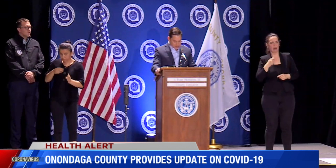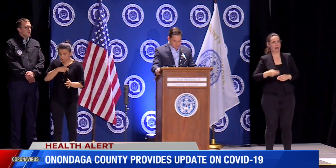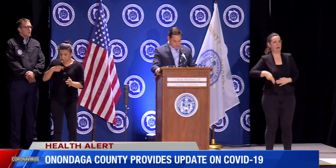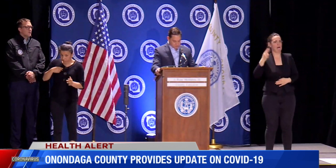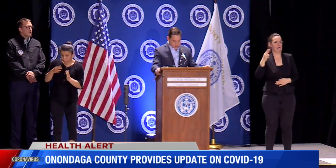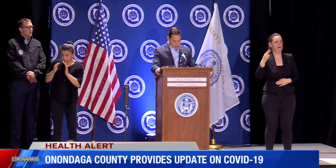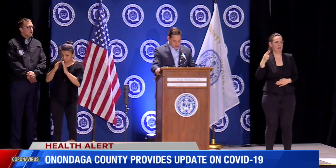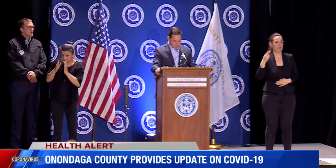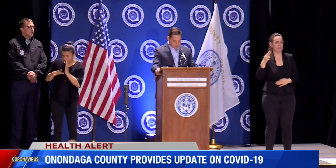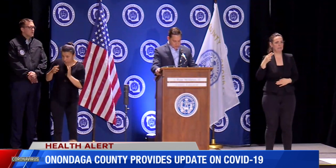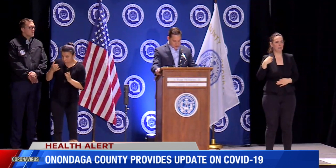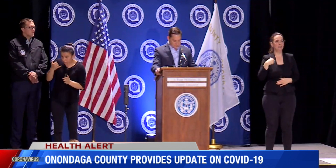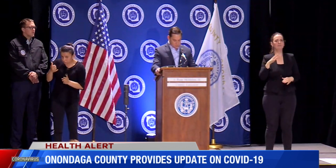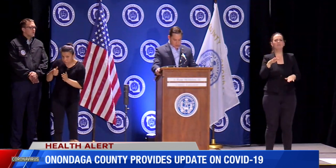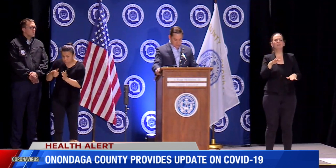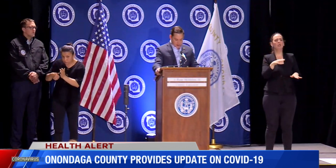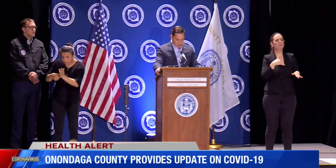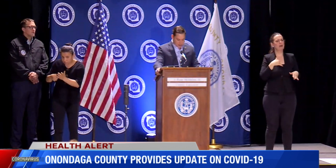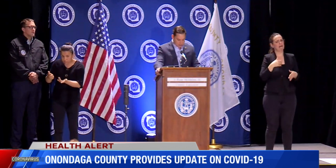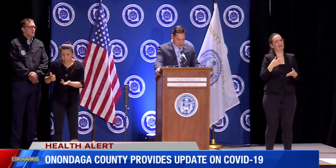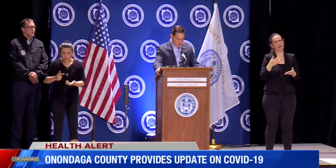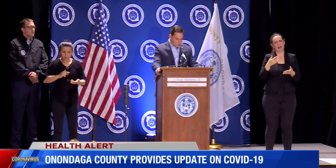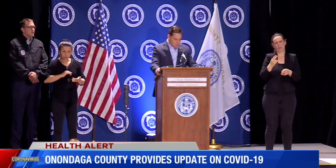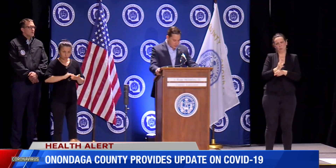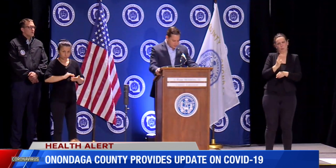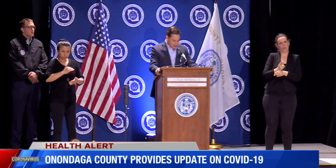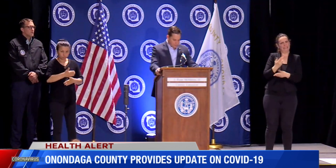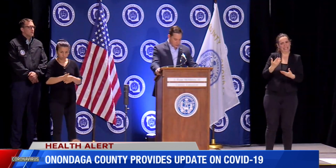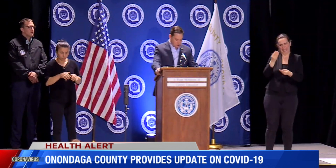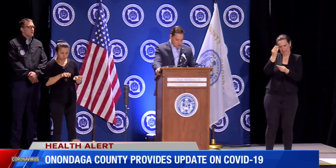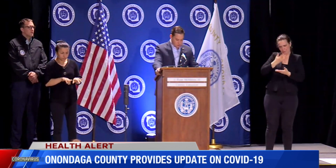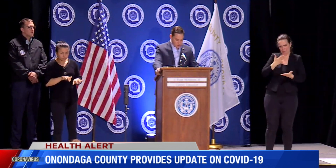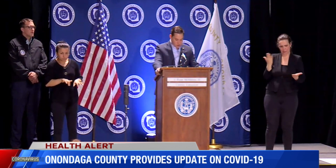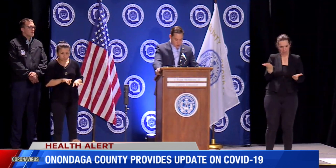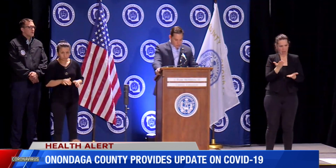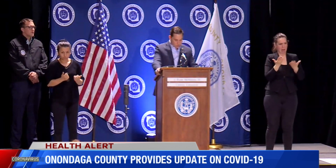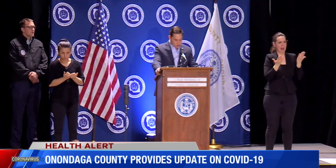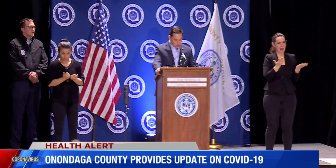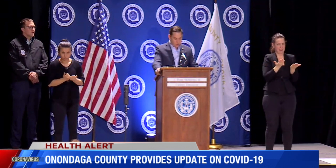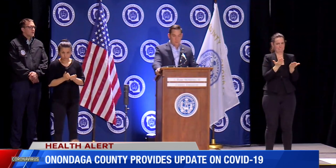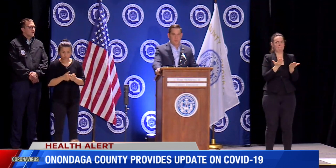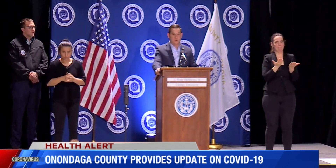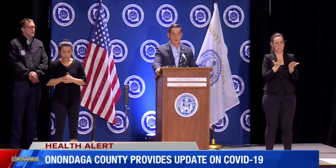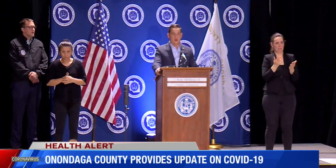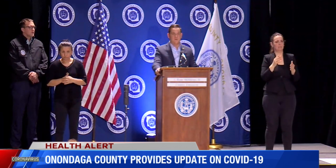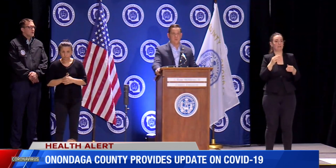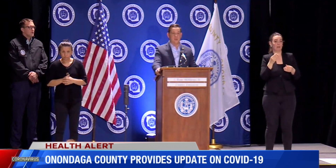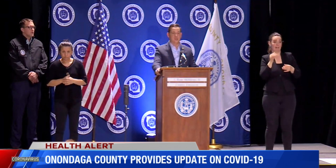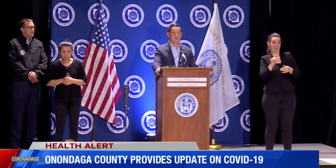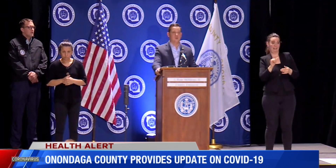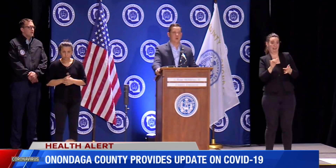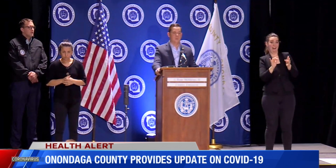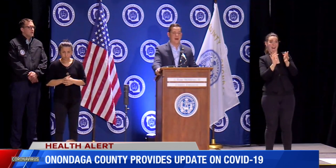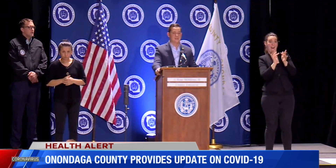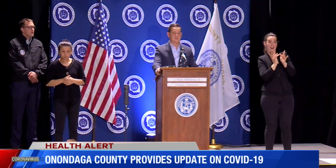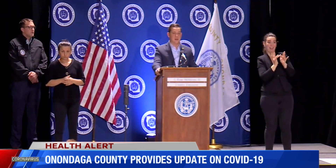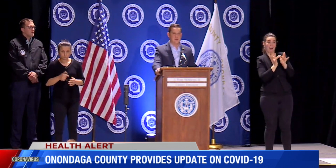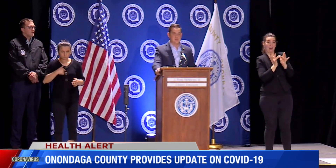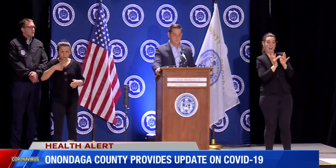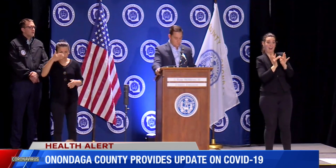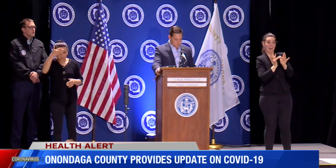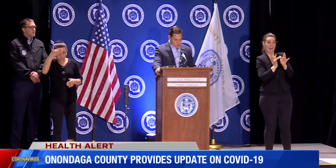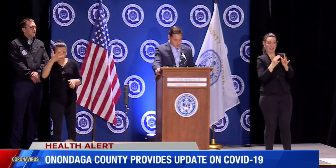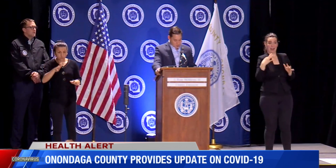In order to expedite the process, we have an online password-protected application where you can go and input your information if you're a